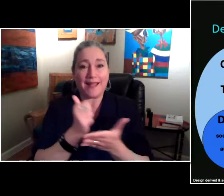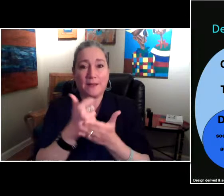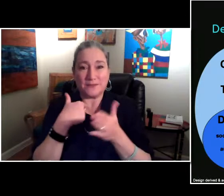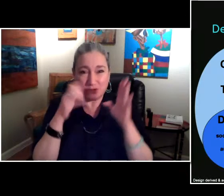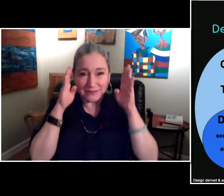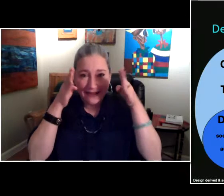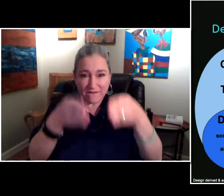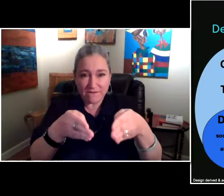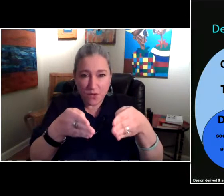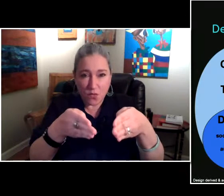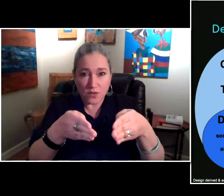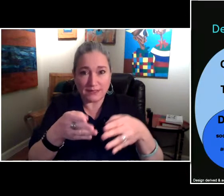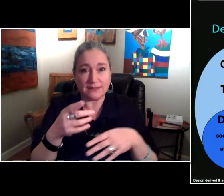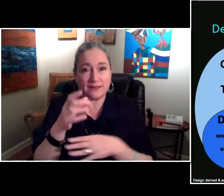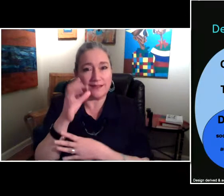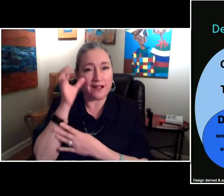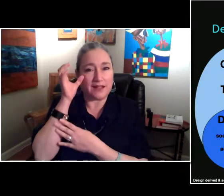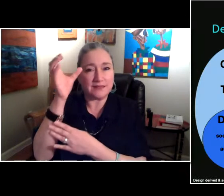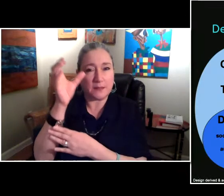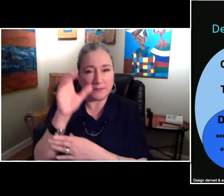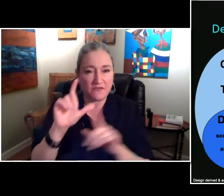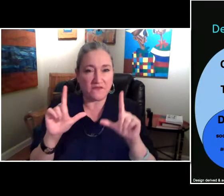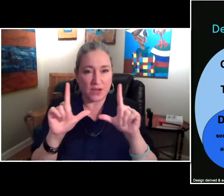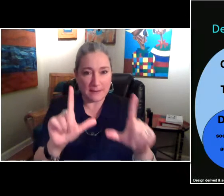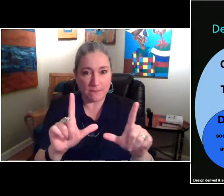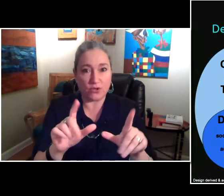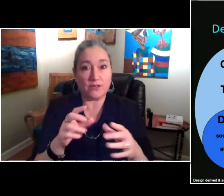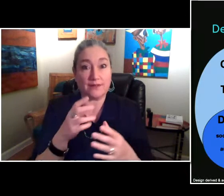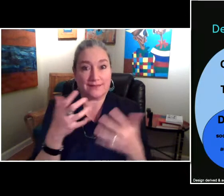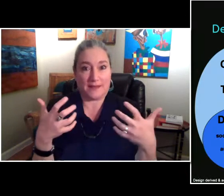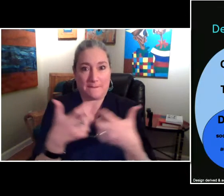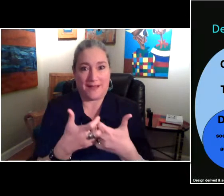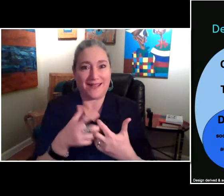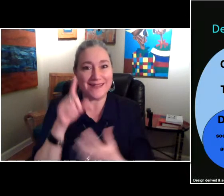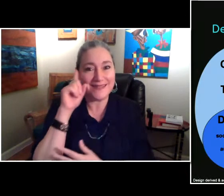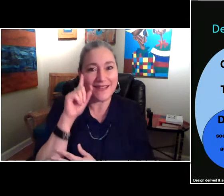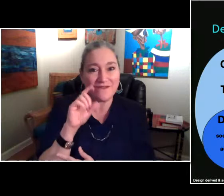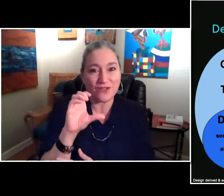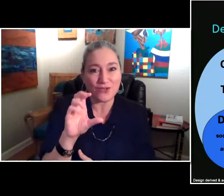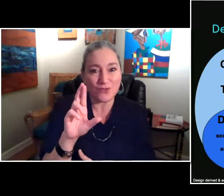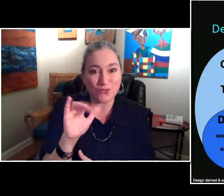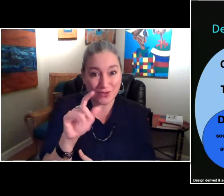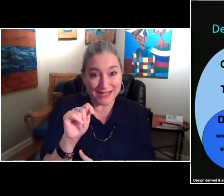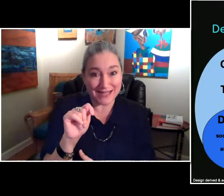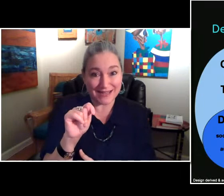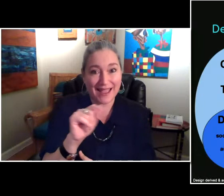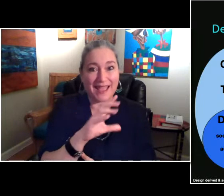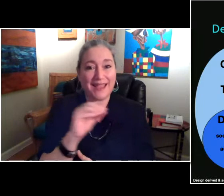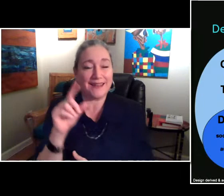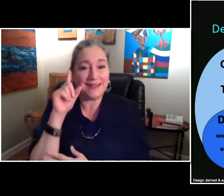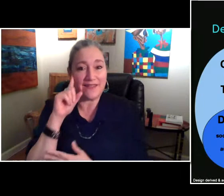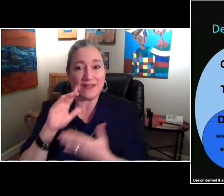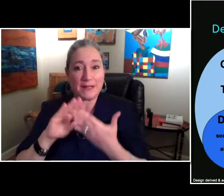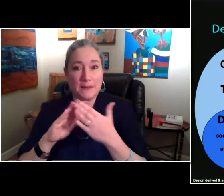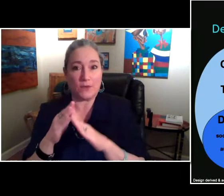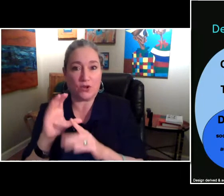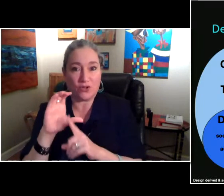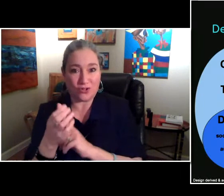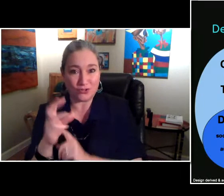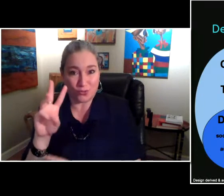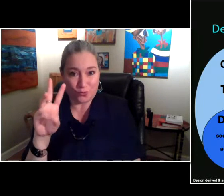How I framed these questions was to really focus on a particular